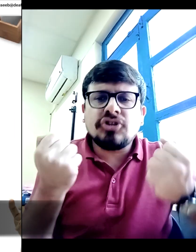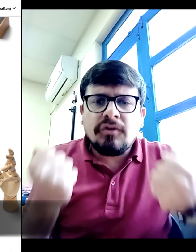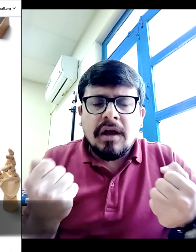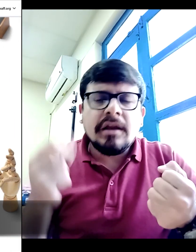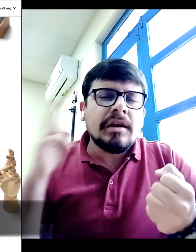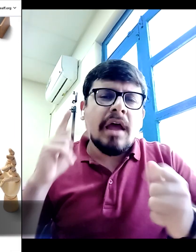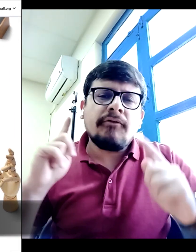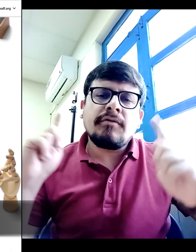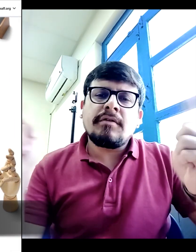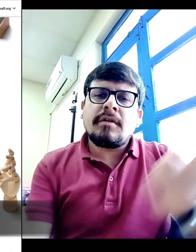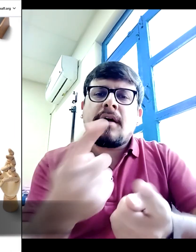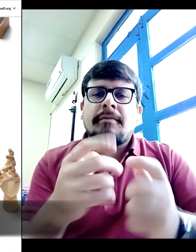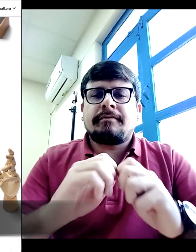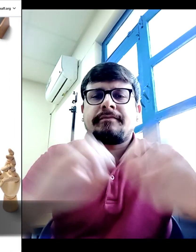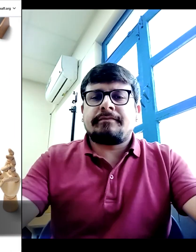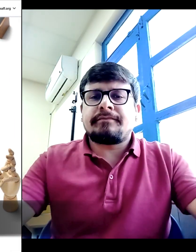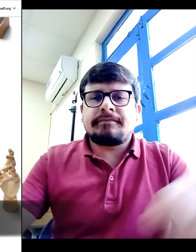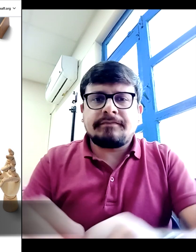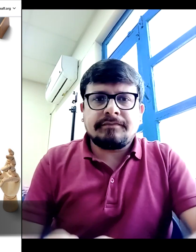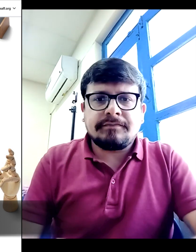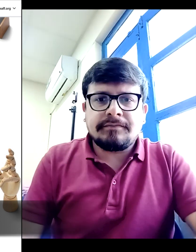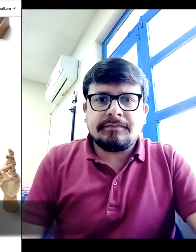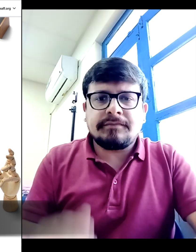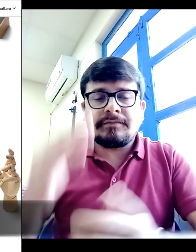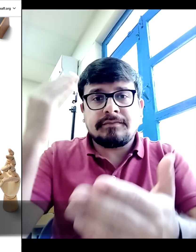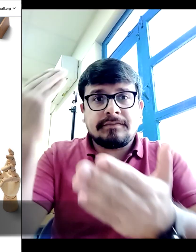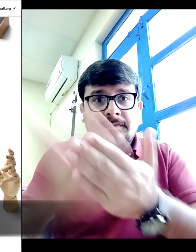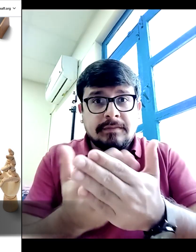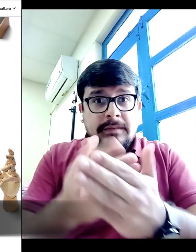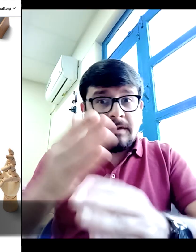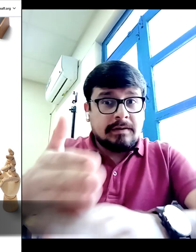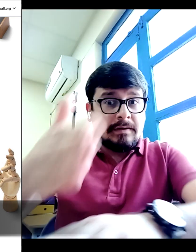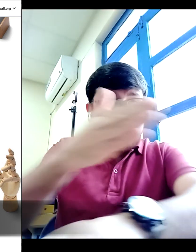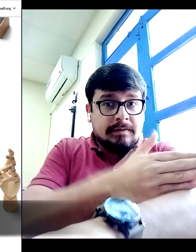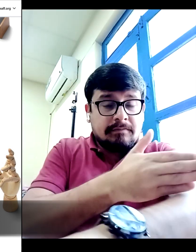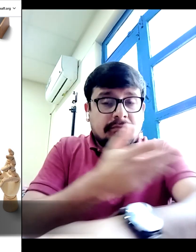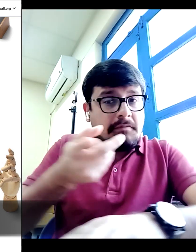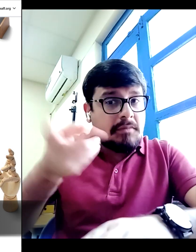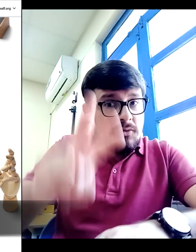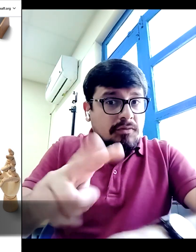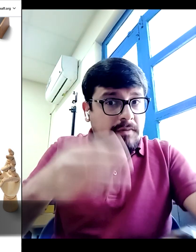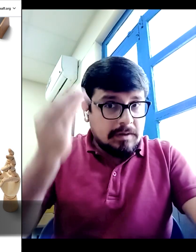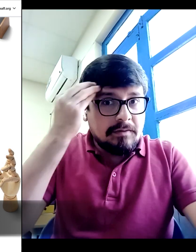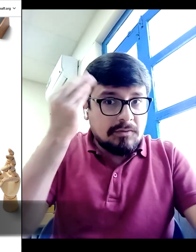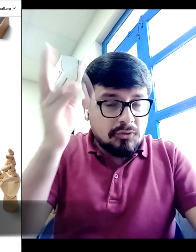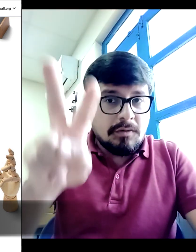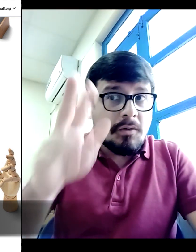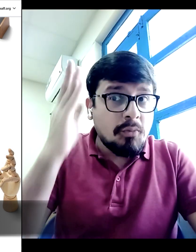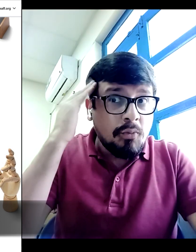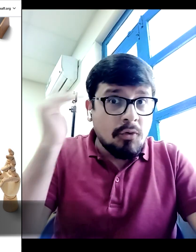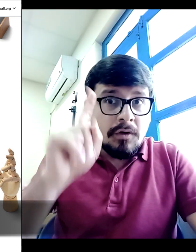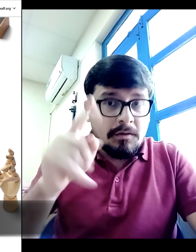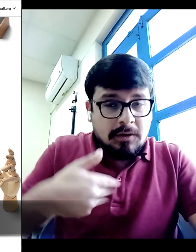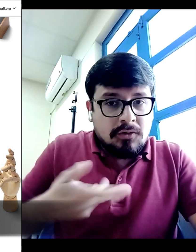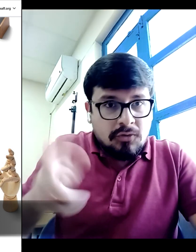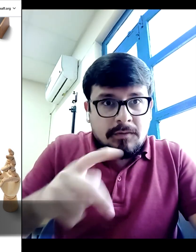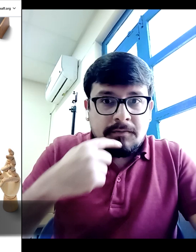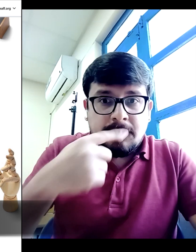Okay, so to recap, you have to select a business